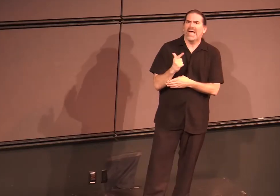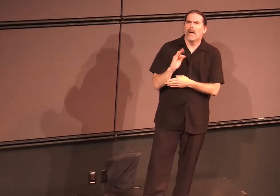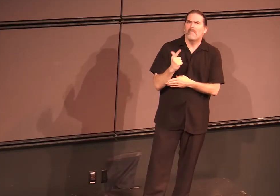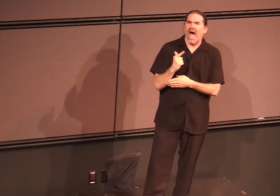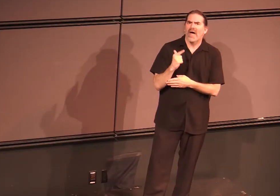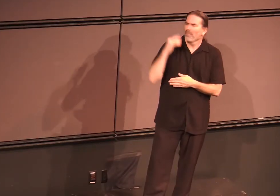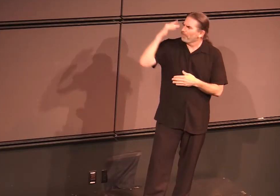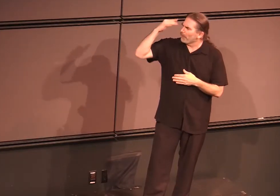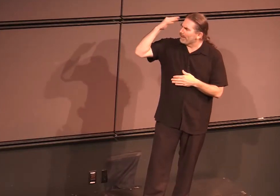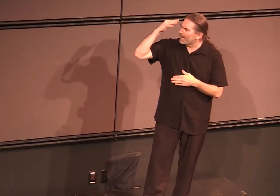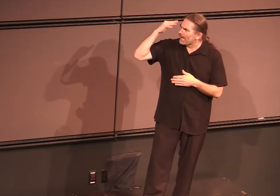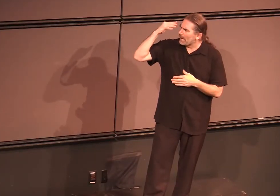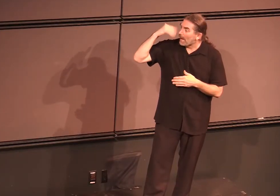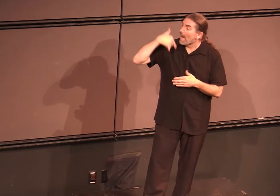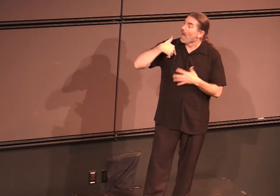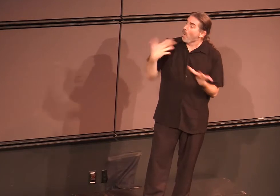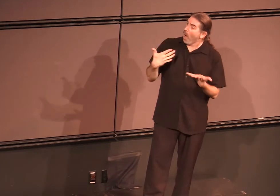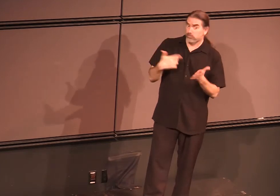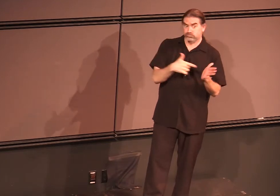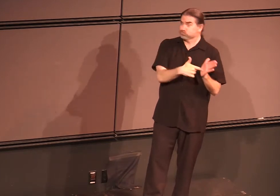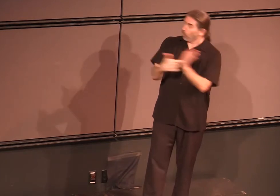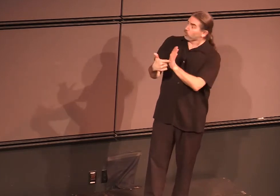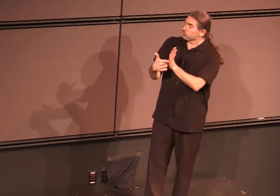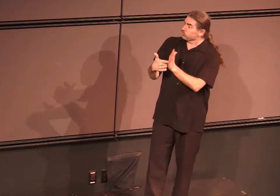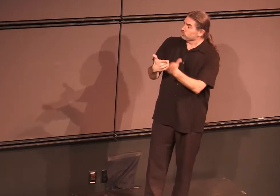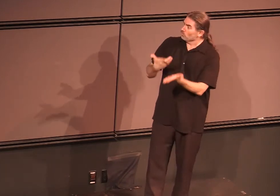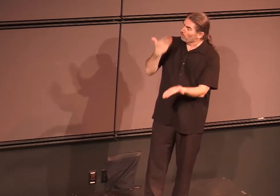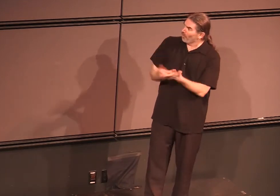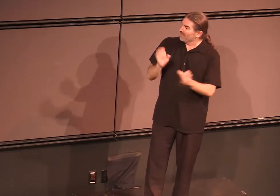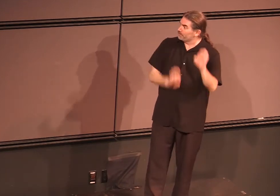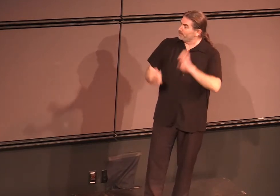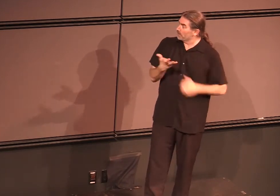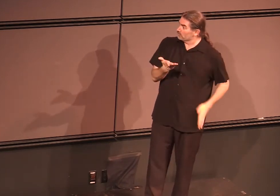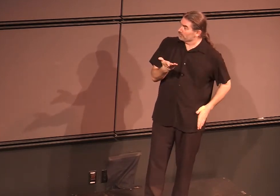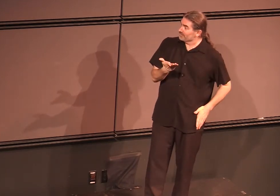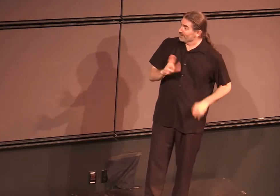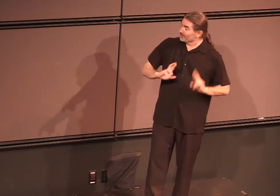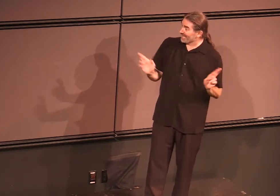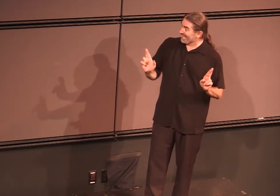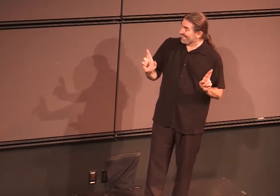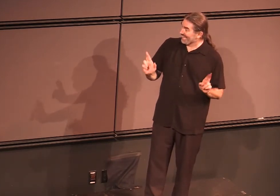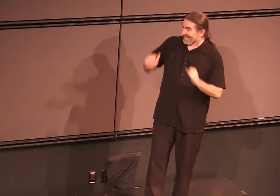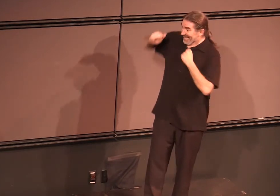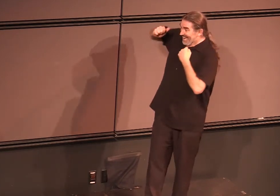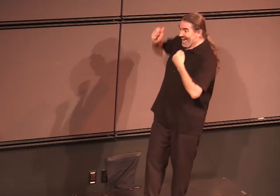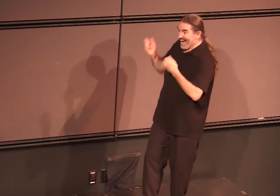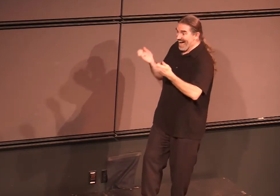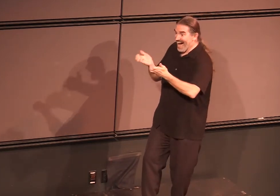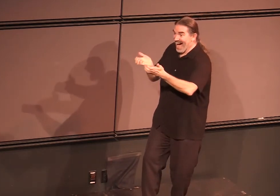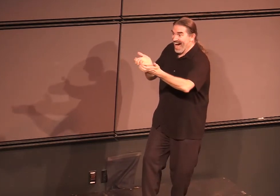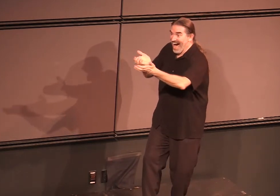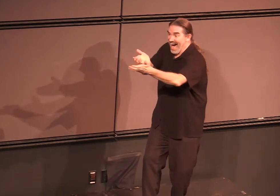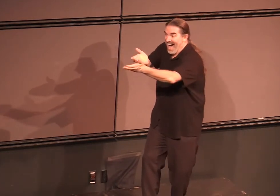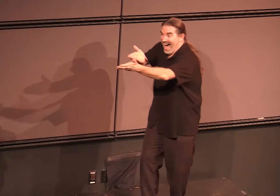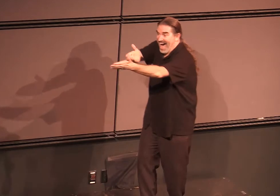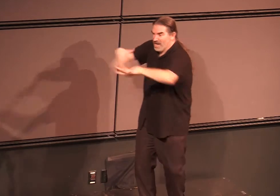And we talked about the Big Bang Theory. And so we're going to show it to you now, the proof of evolution. Here we go.